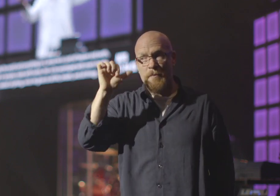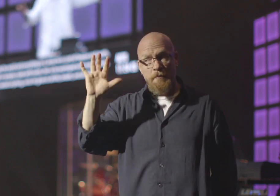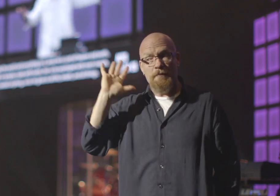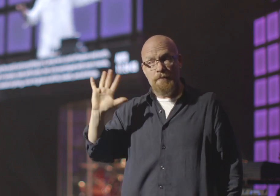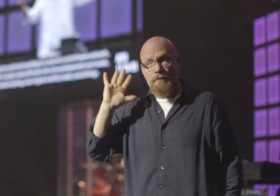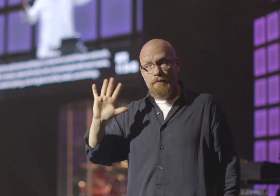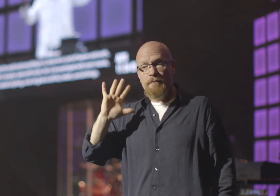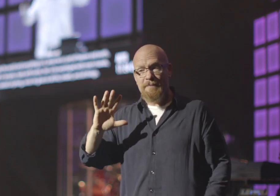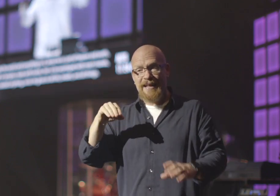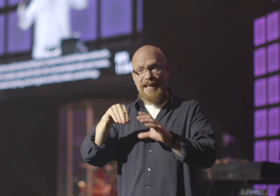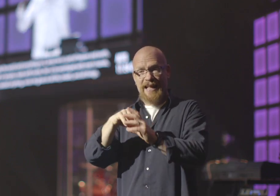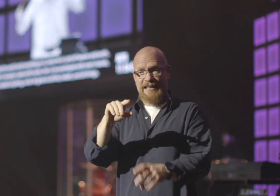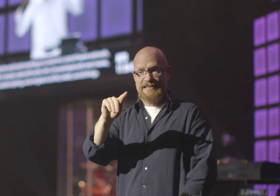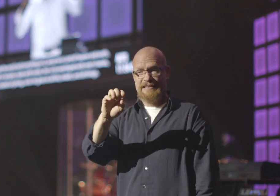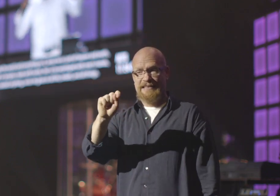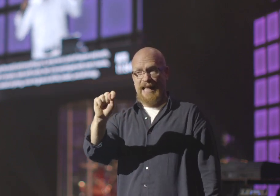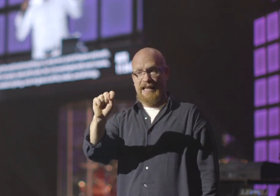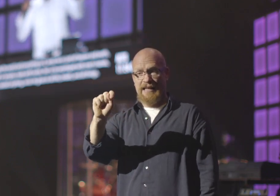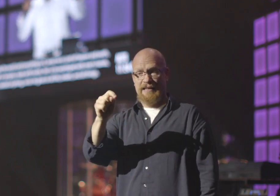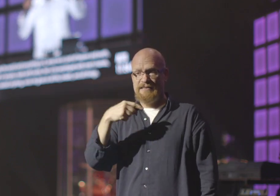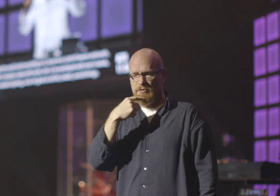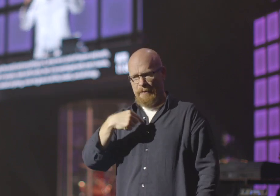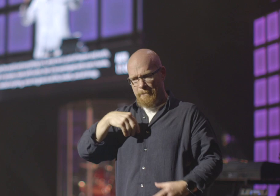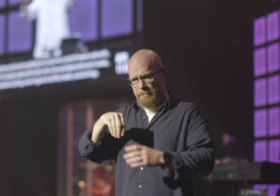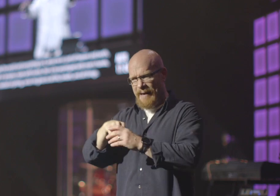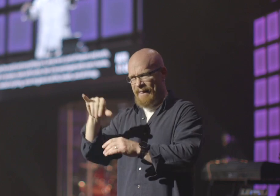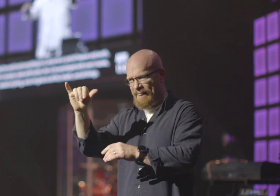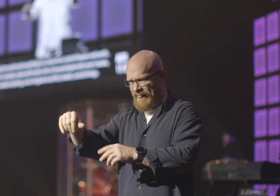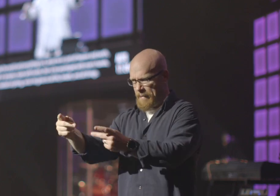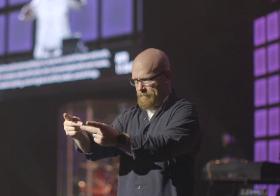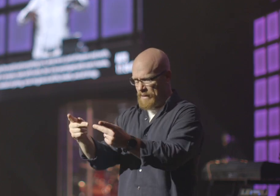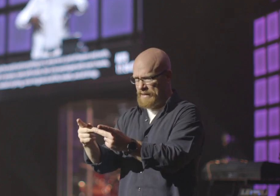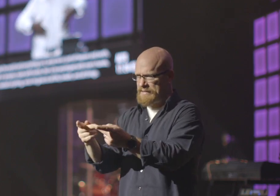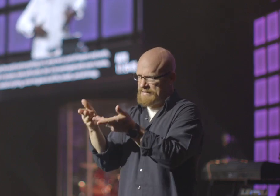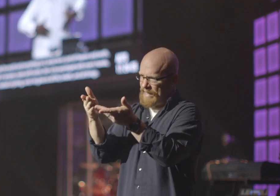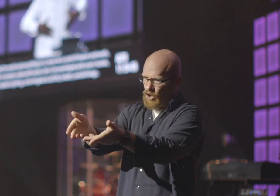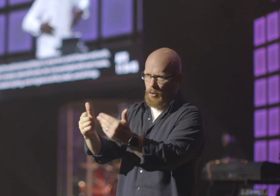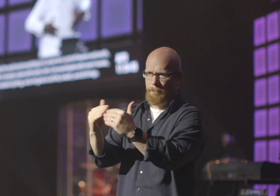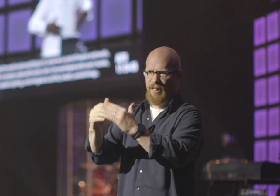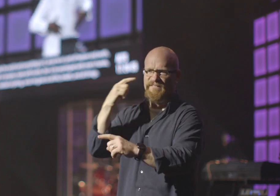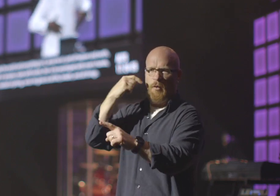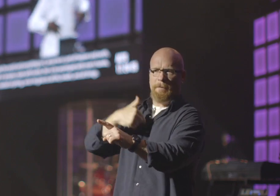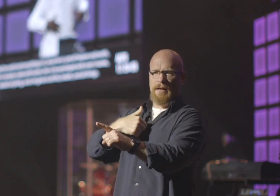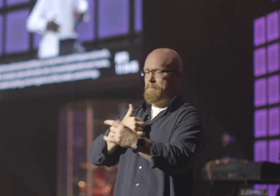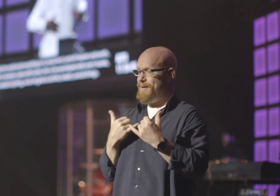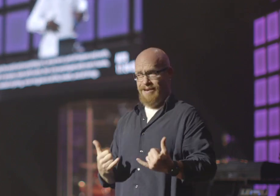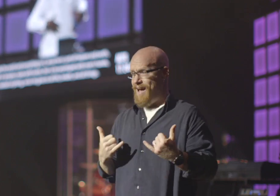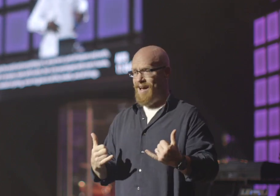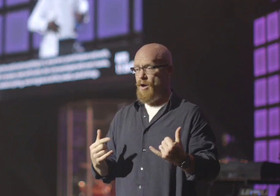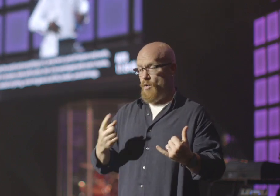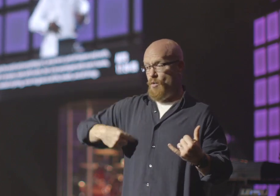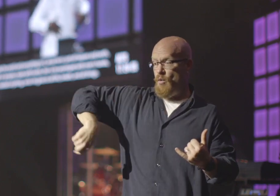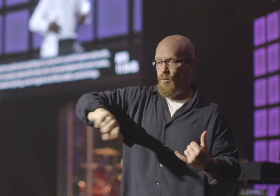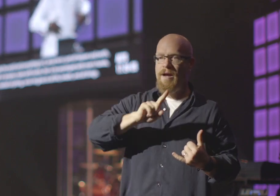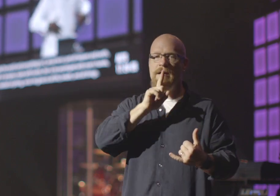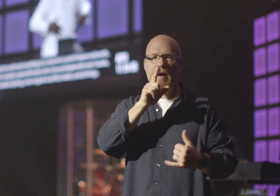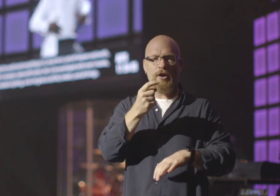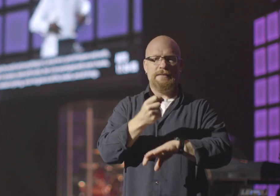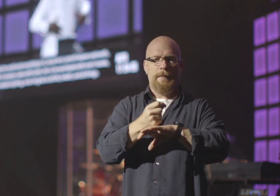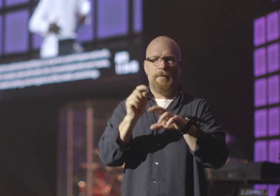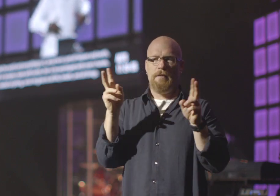intense. But now God's presence today is in these temples. You are the temple of